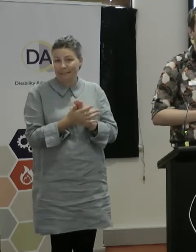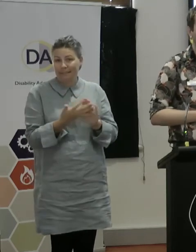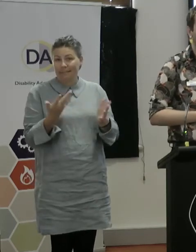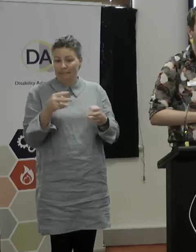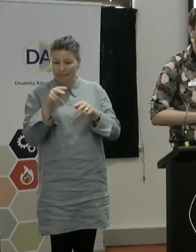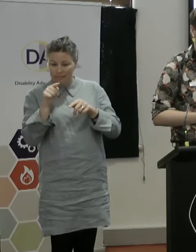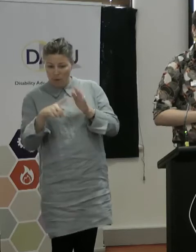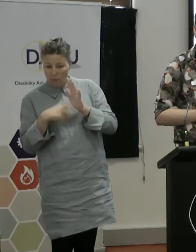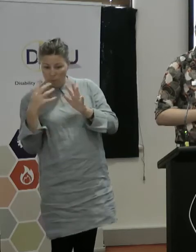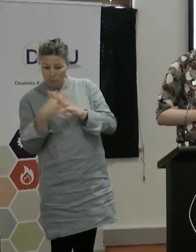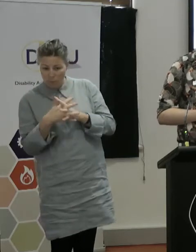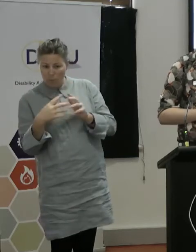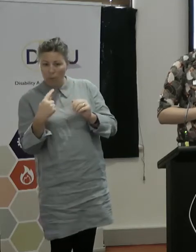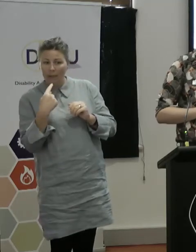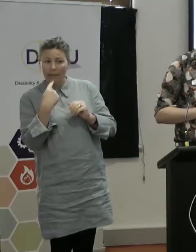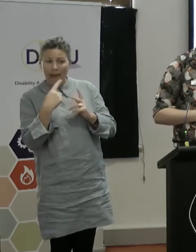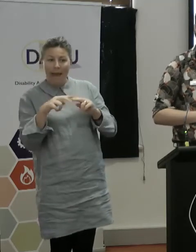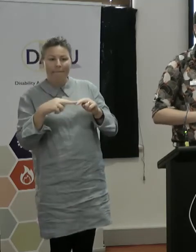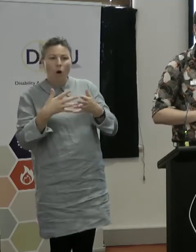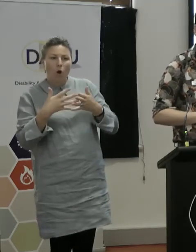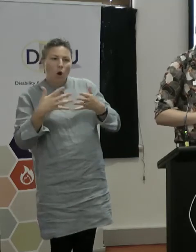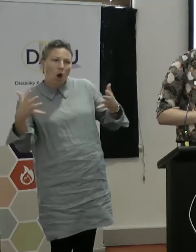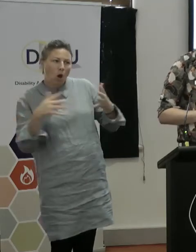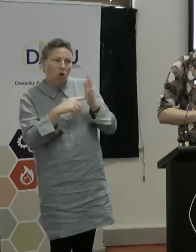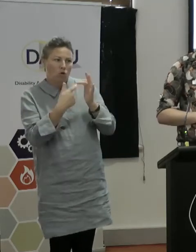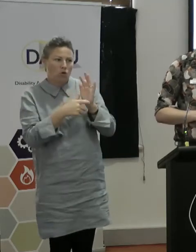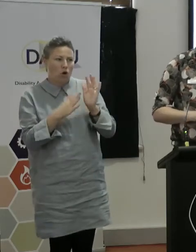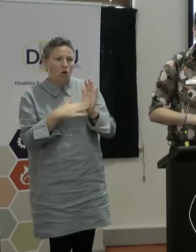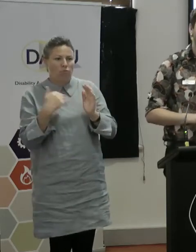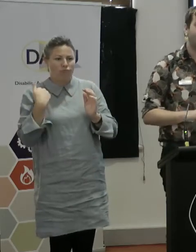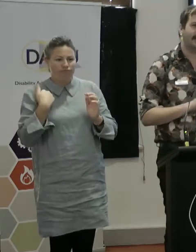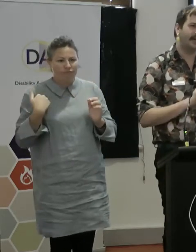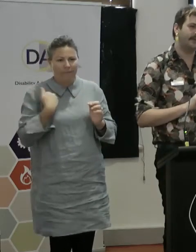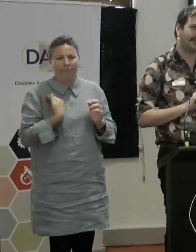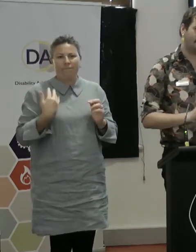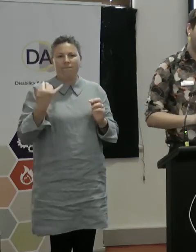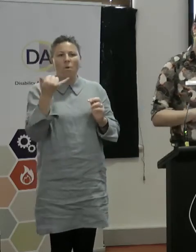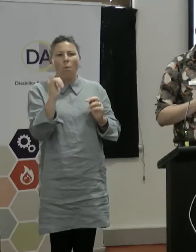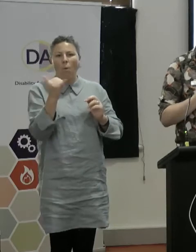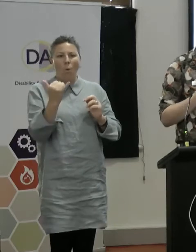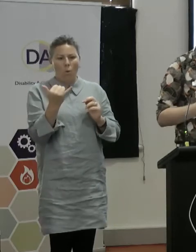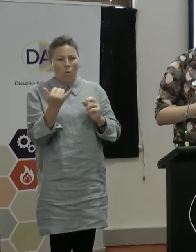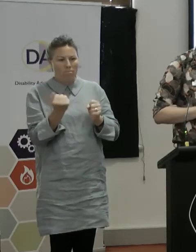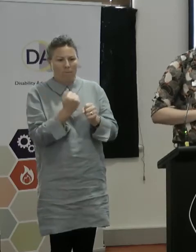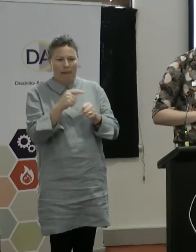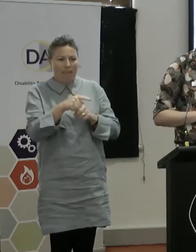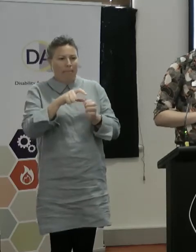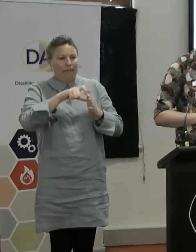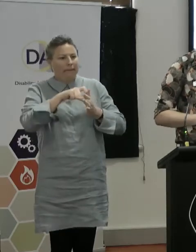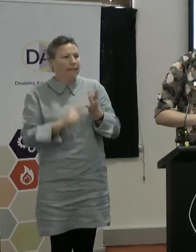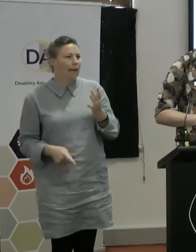legislation, it says if it was particularly long-term, egregious or disabling, then it could be